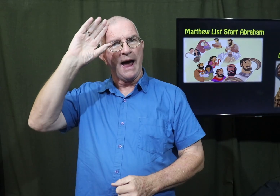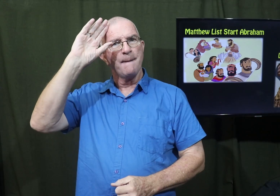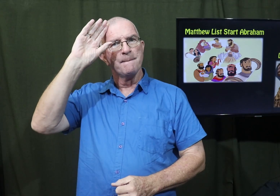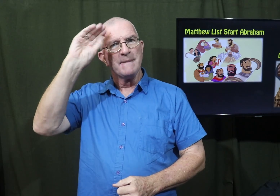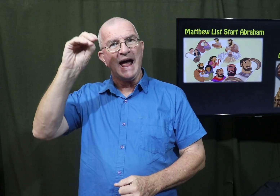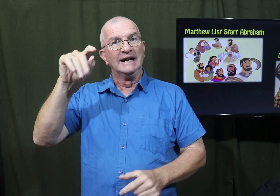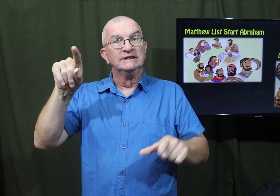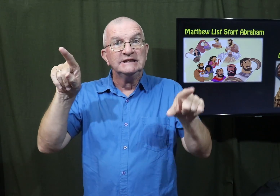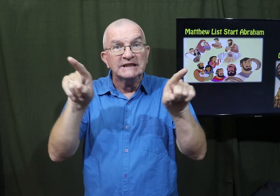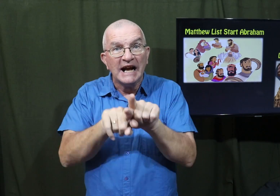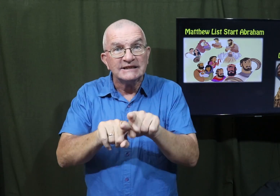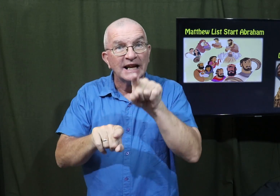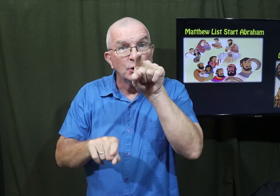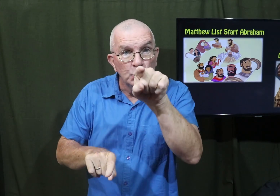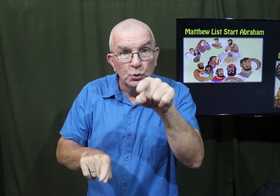real man just like you and me.